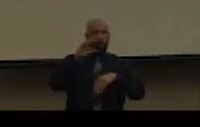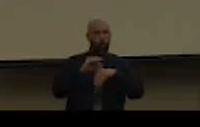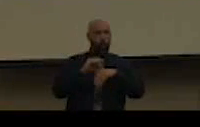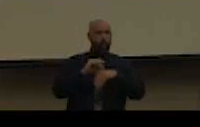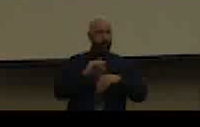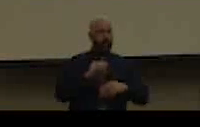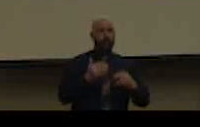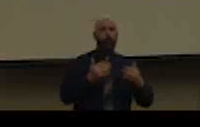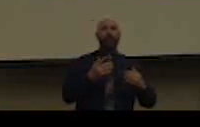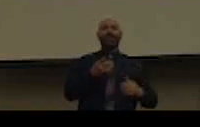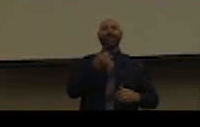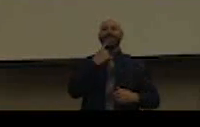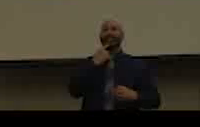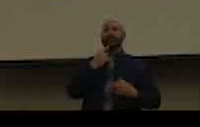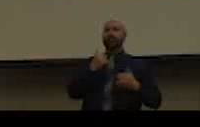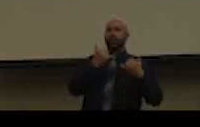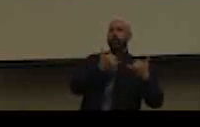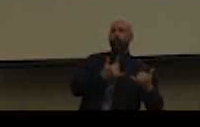new.